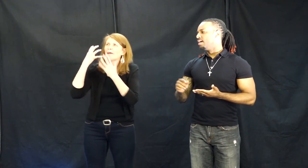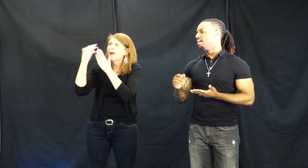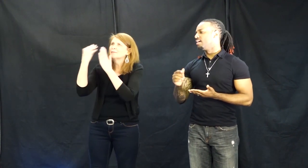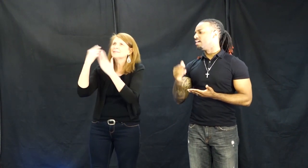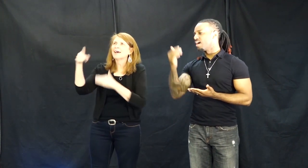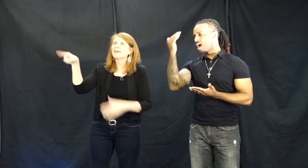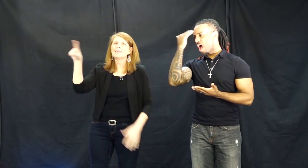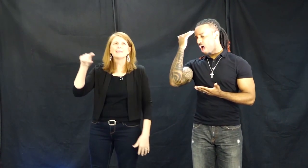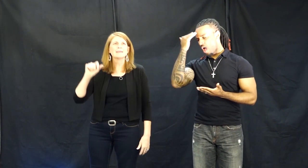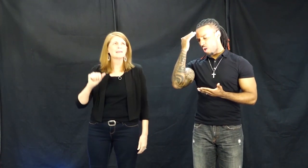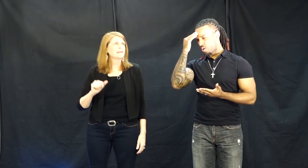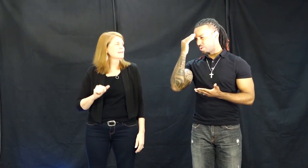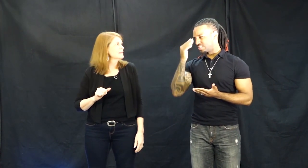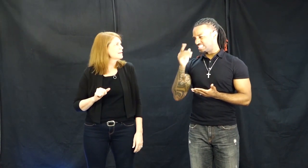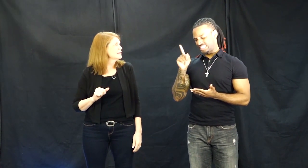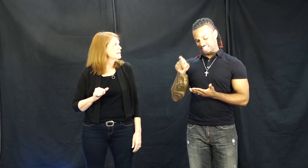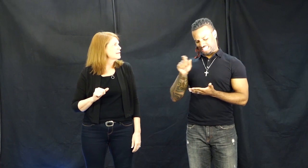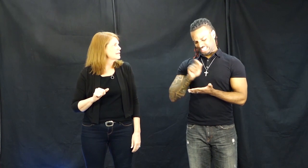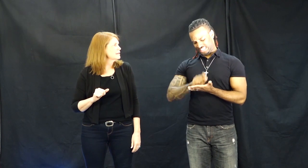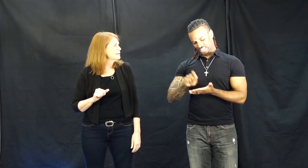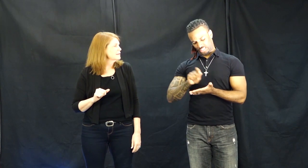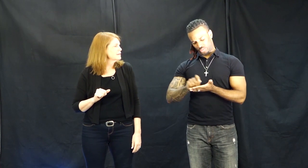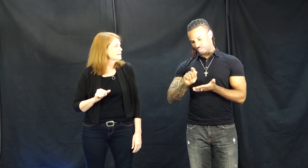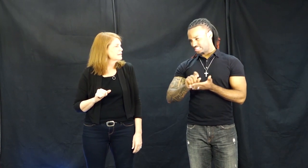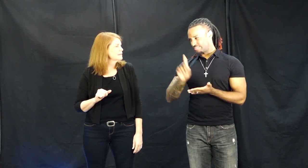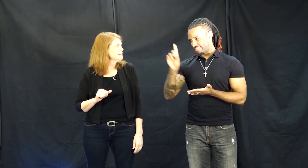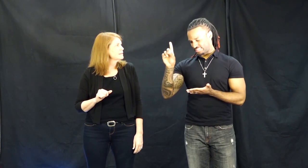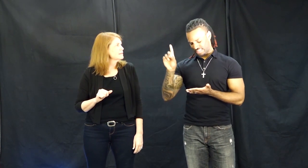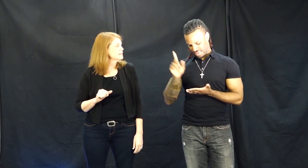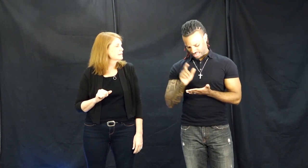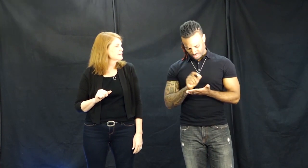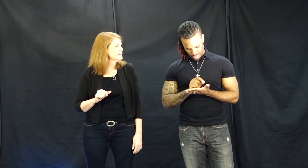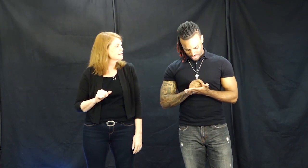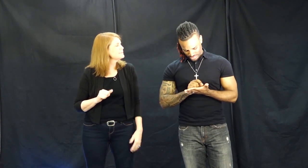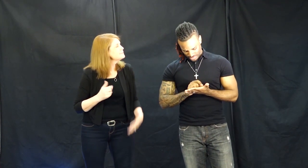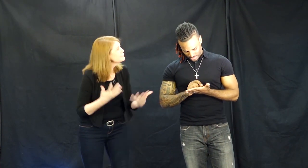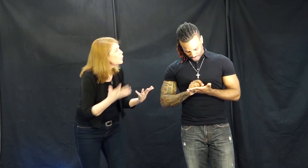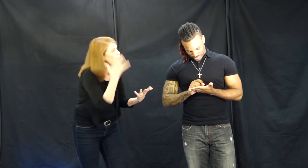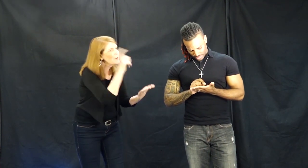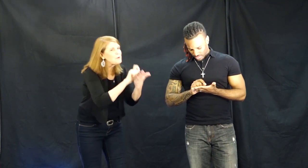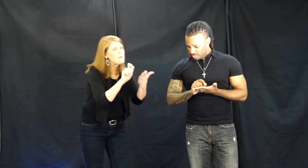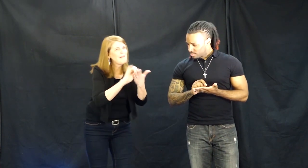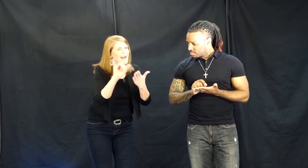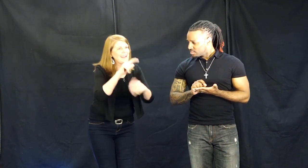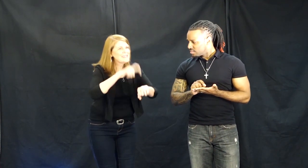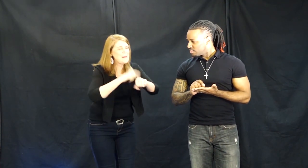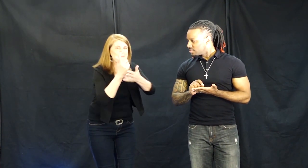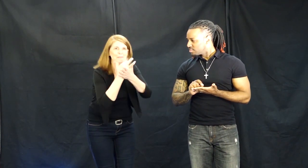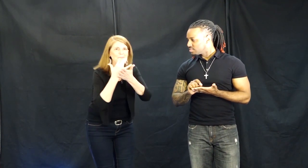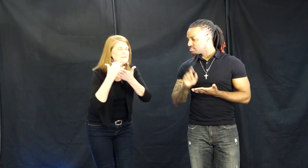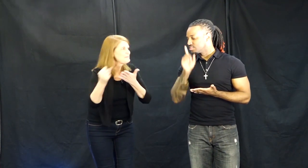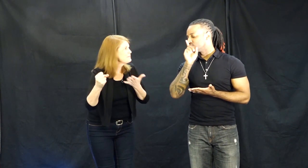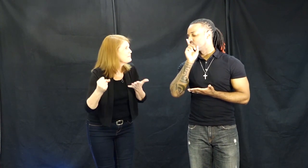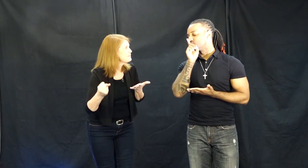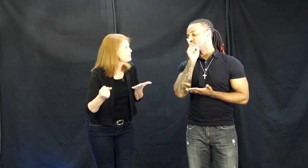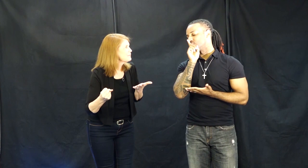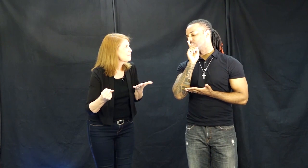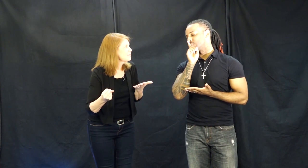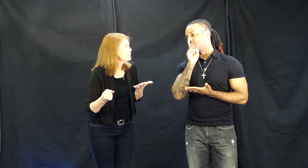I know. I just need to write something down. Why do you write like you're running out of time? Come